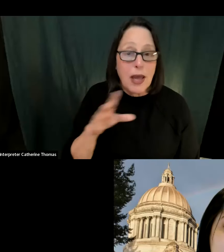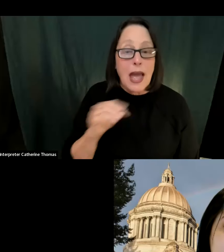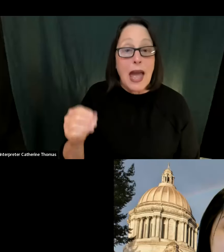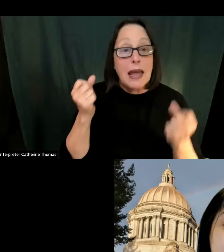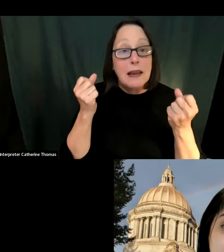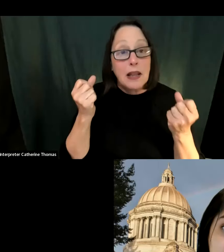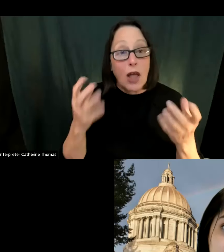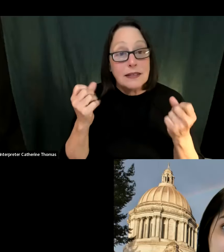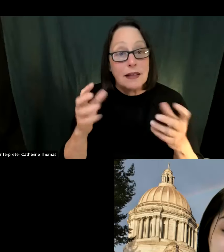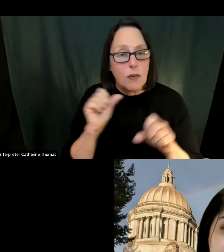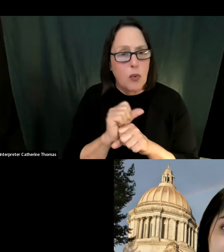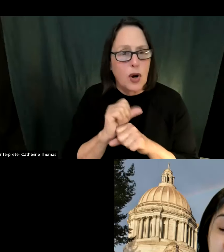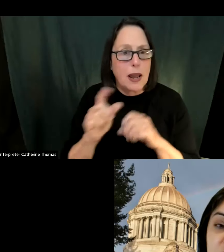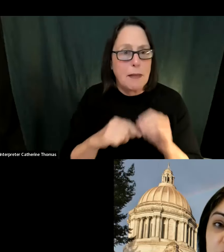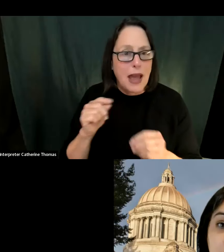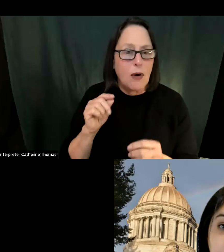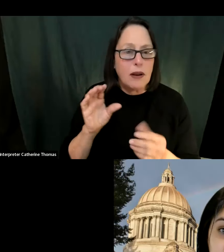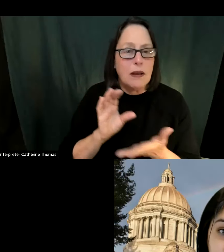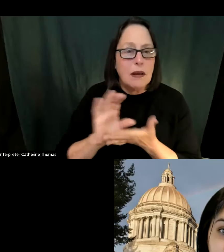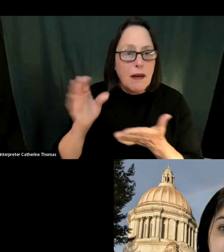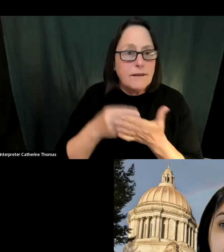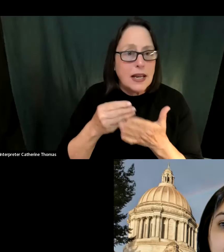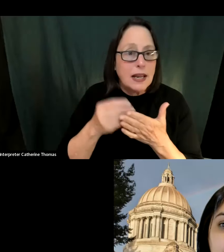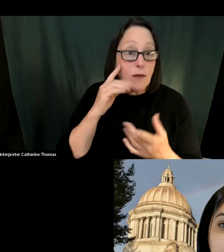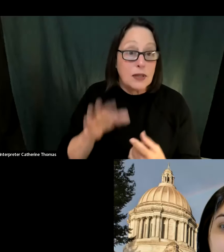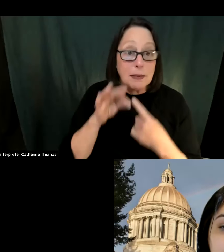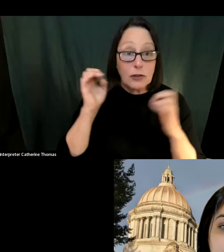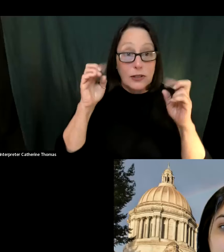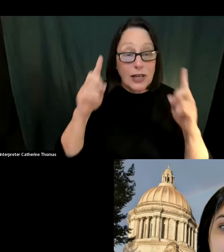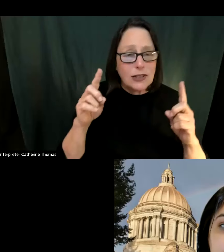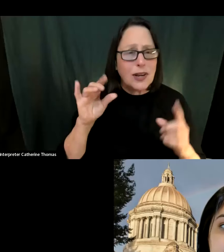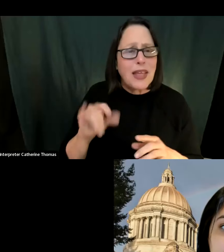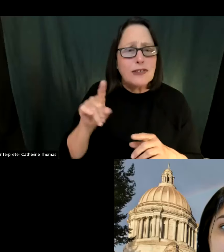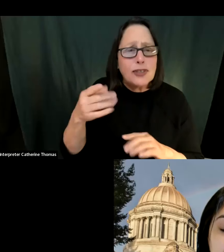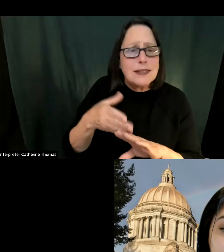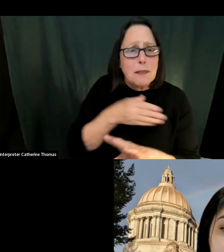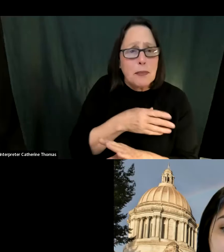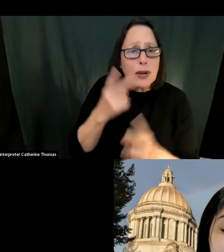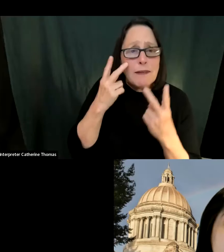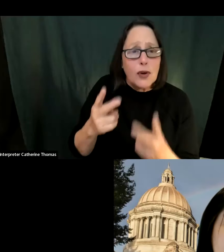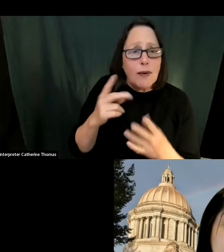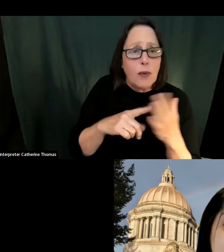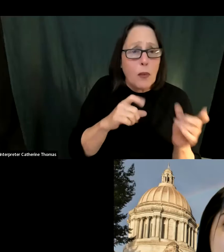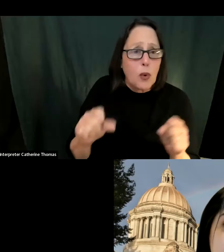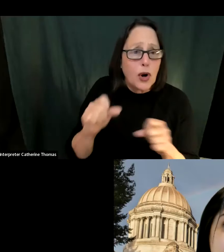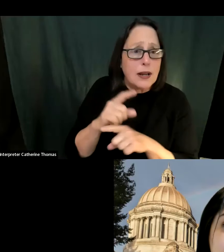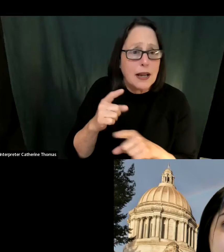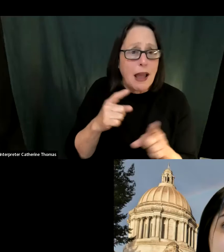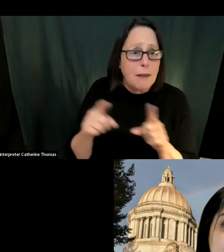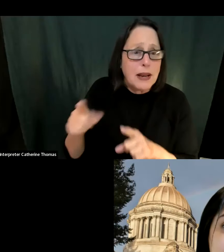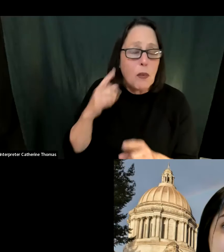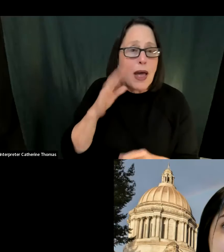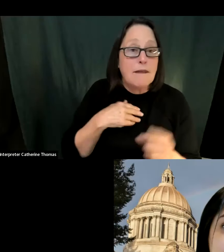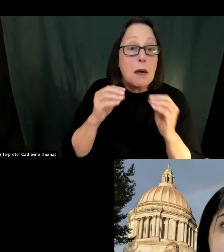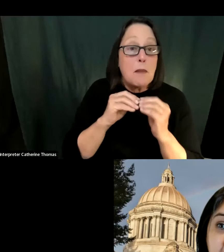actually funding special education. So that's just a preview of the work that's been done, and we will make sure to have a lot more details